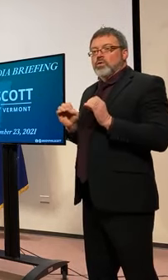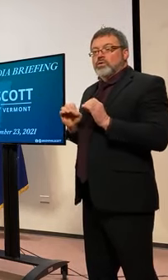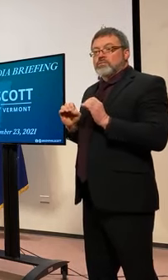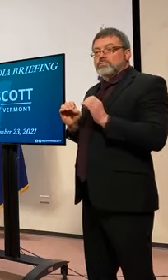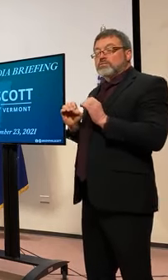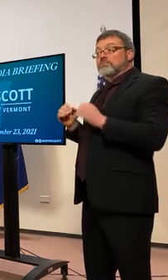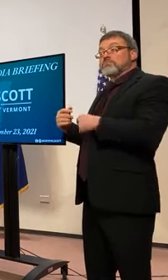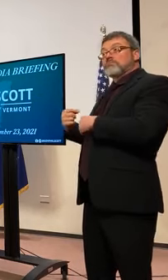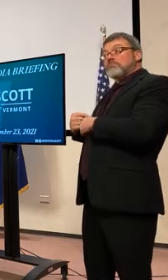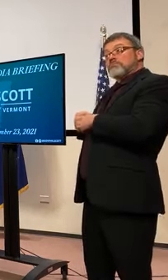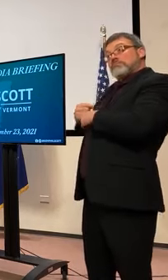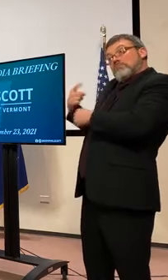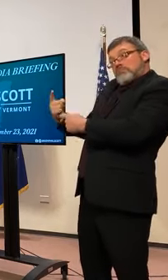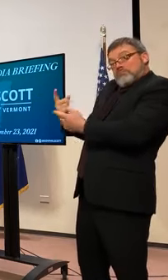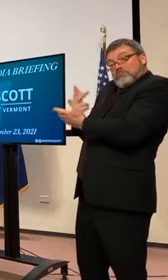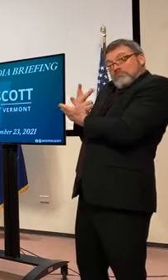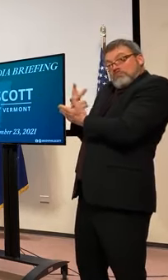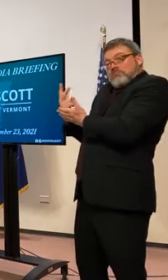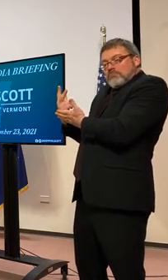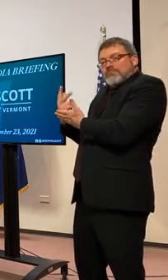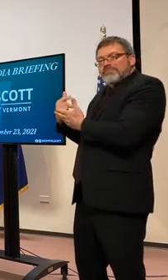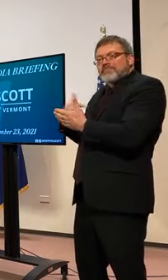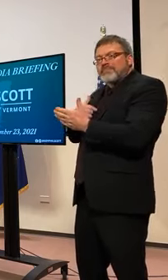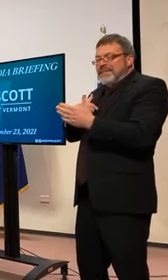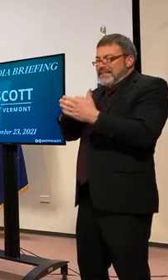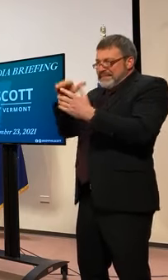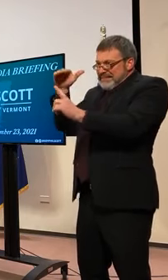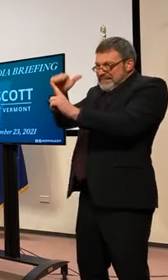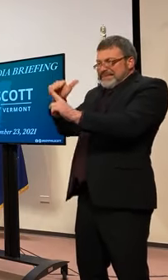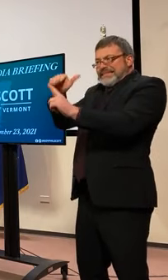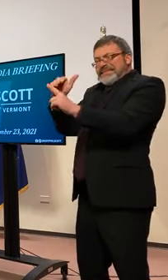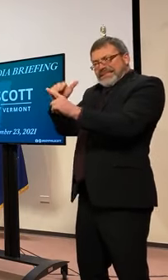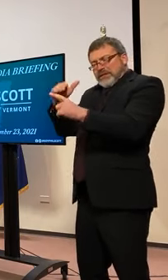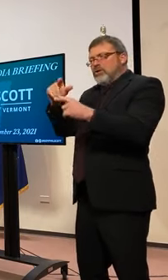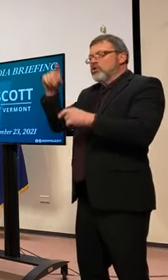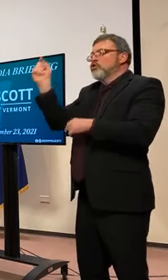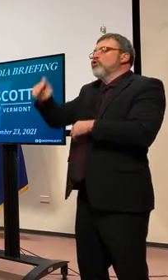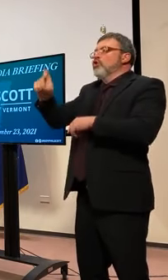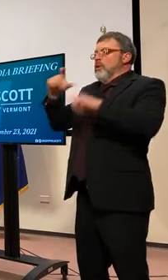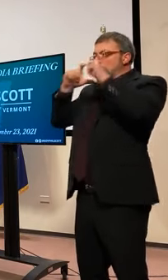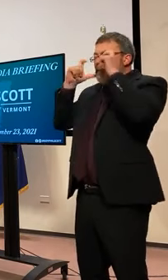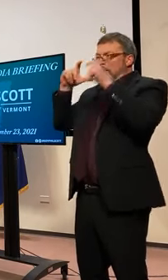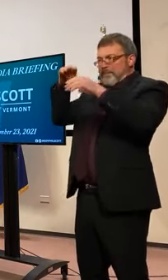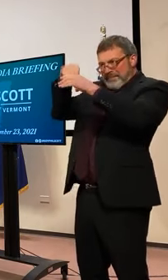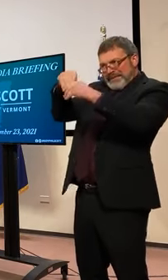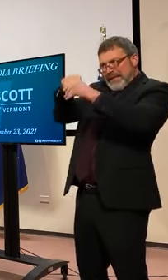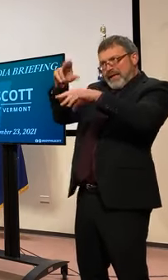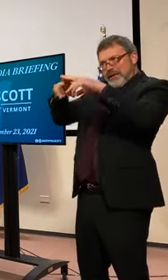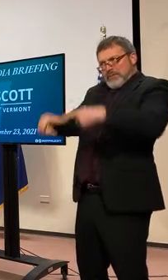we'll continue to encourage wearing a mask indoors and especially around people you don't know.